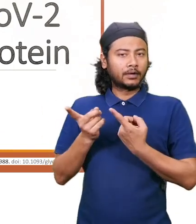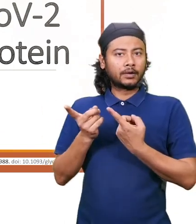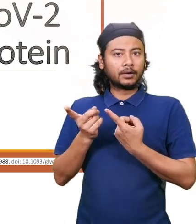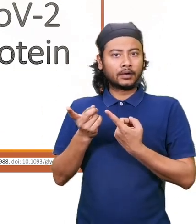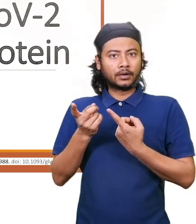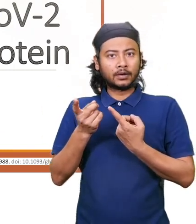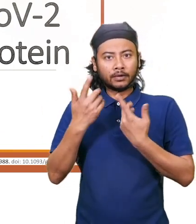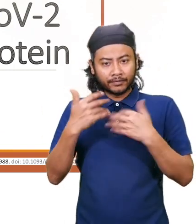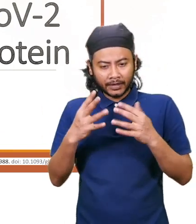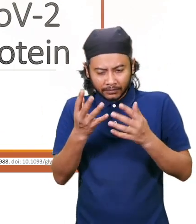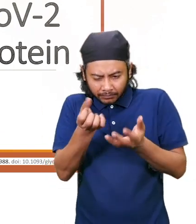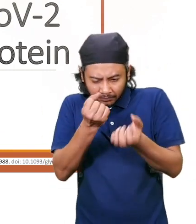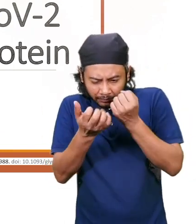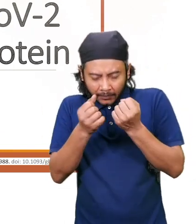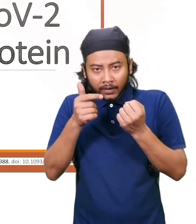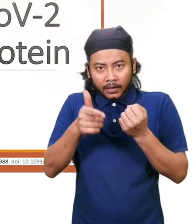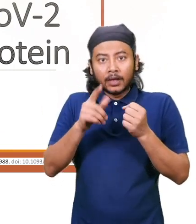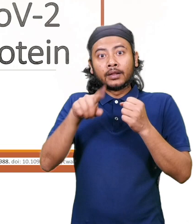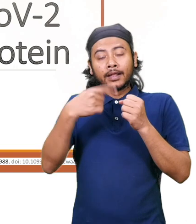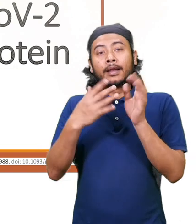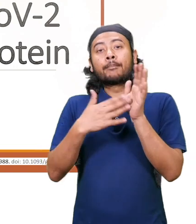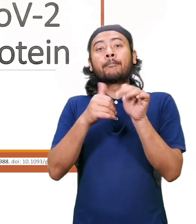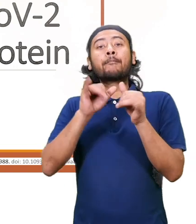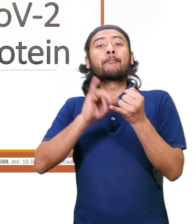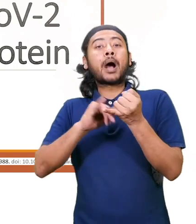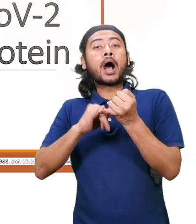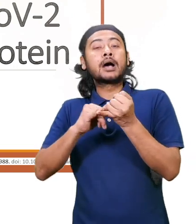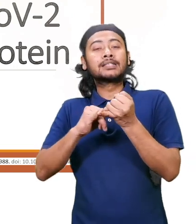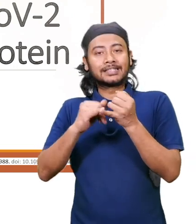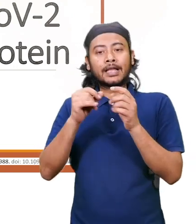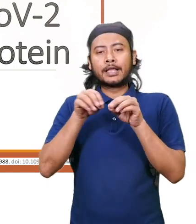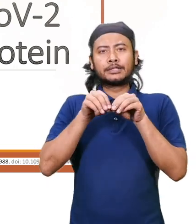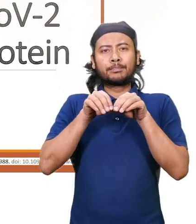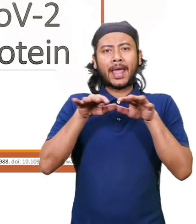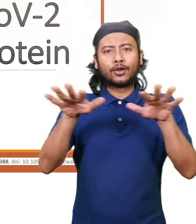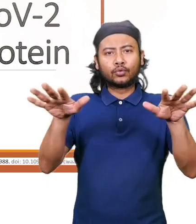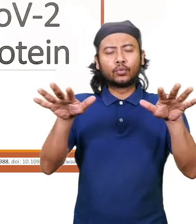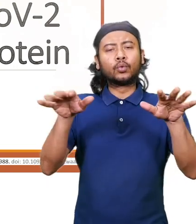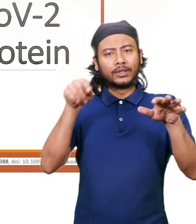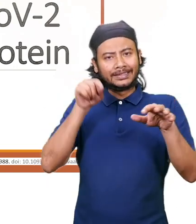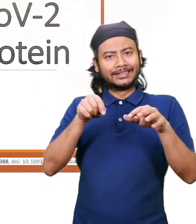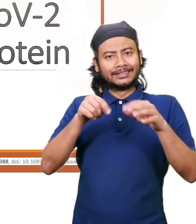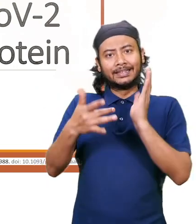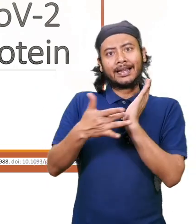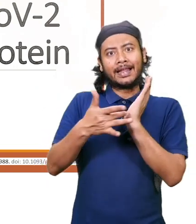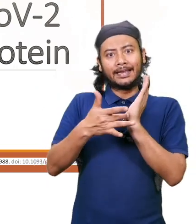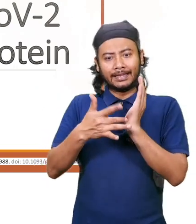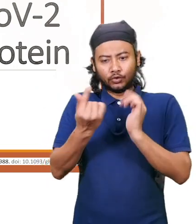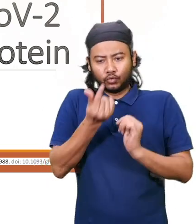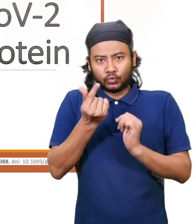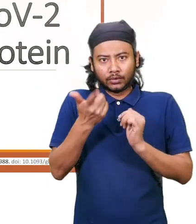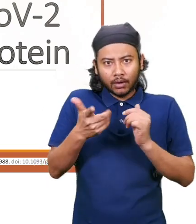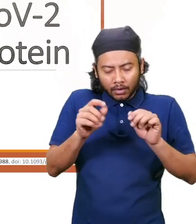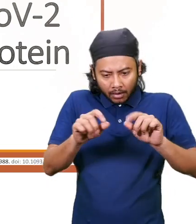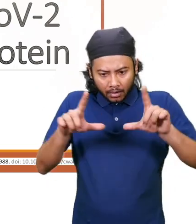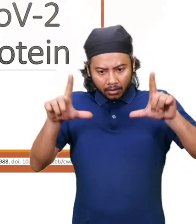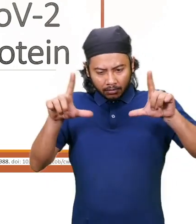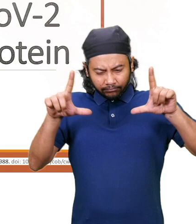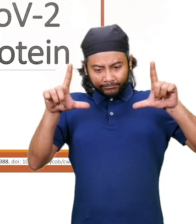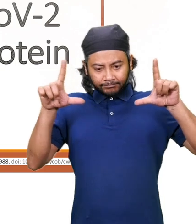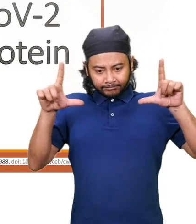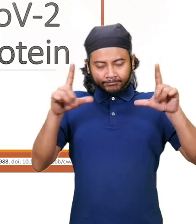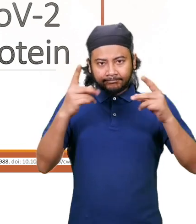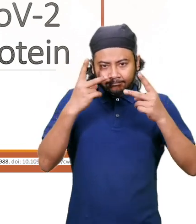cryo-electron microscopy, and these glycans are studied in detail by mass spectrometry,